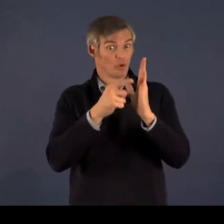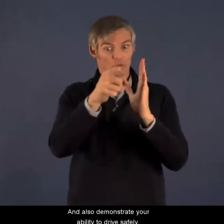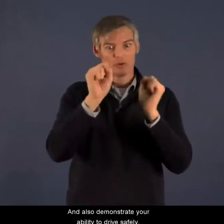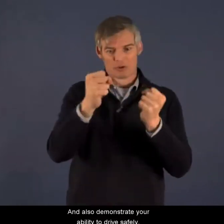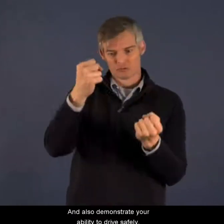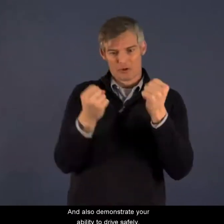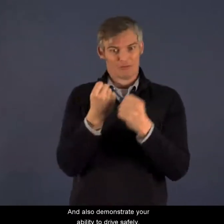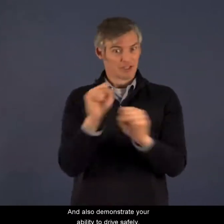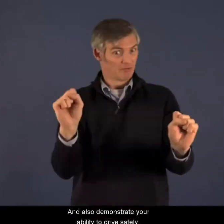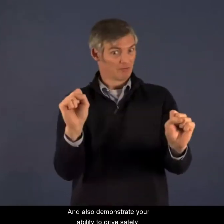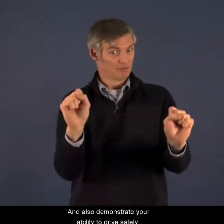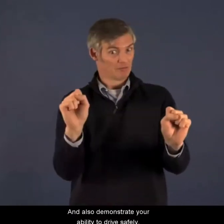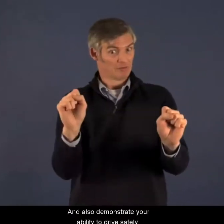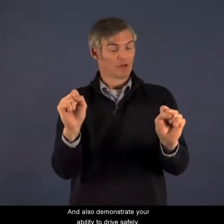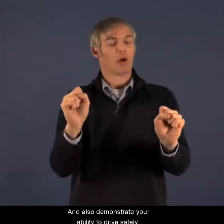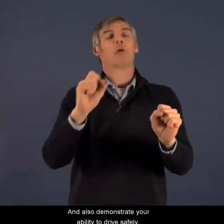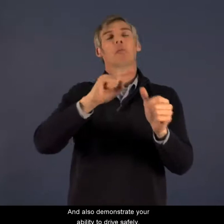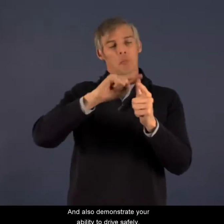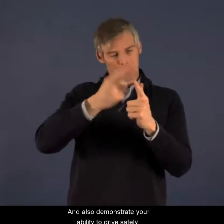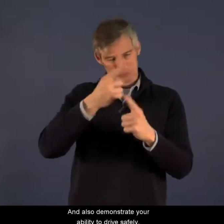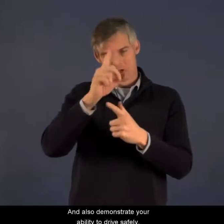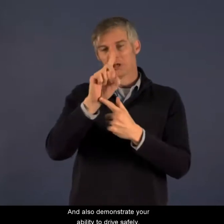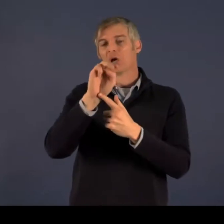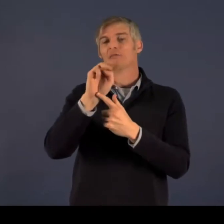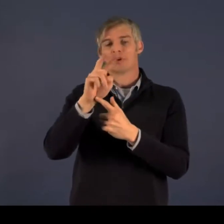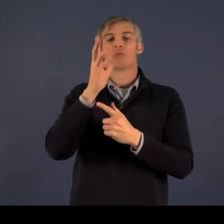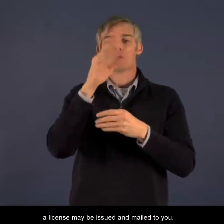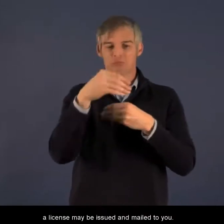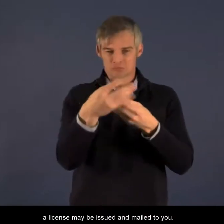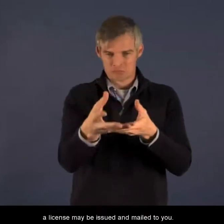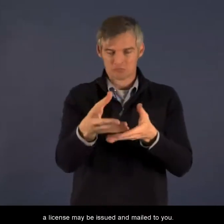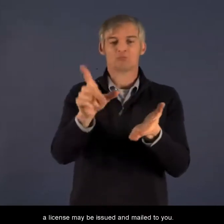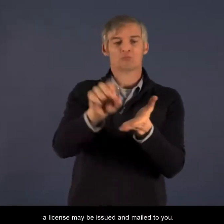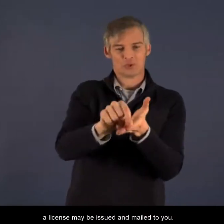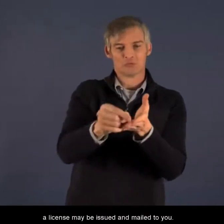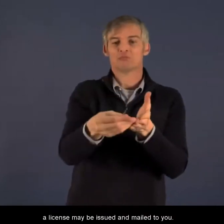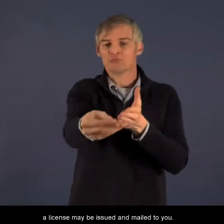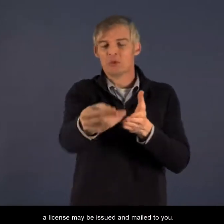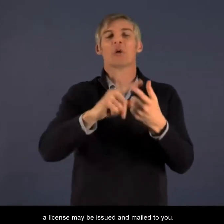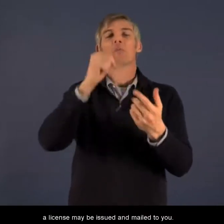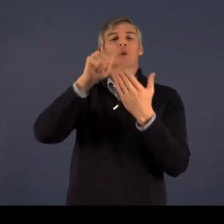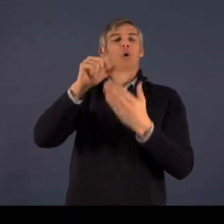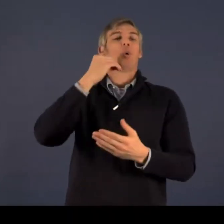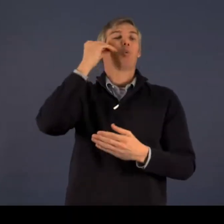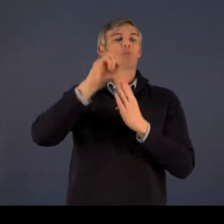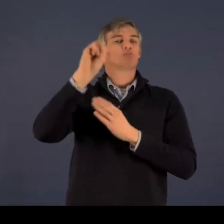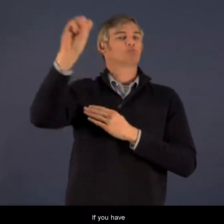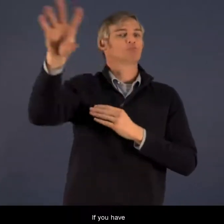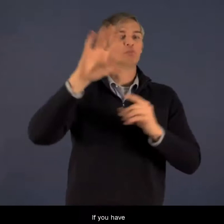and also demonstrate your ability to drive safely, a license may be issued and mailed to you. If you